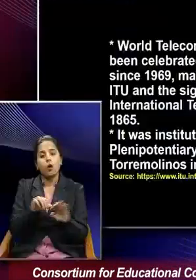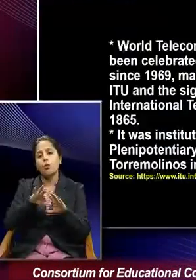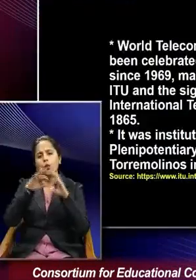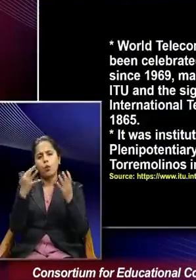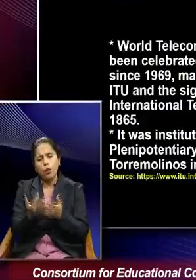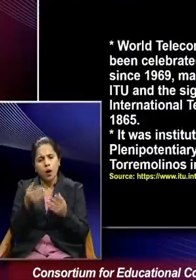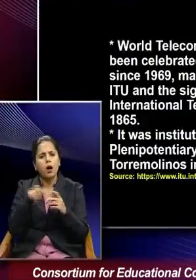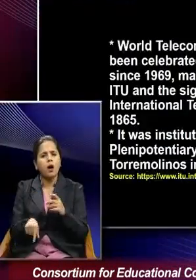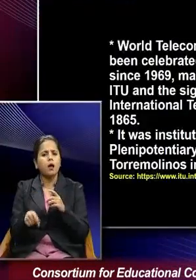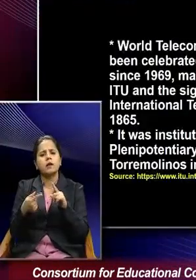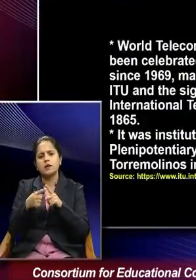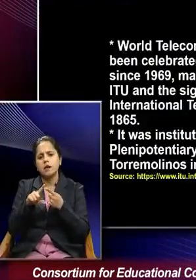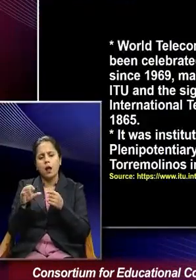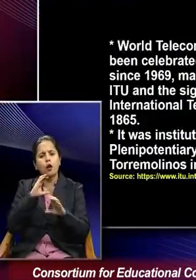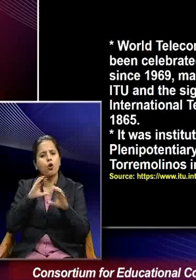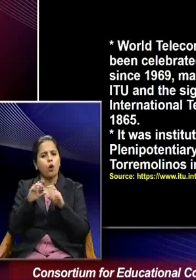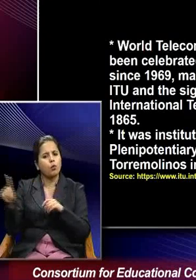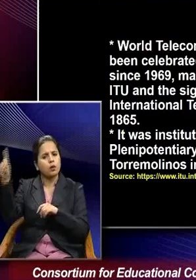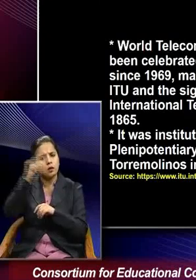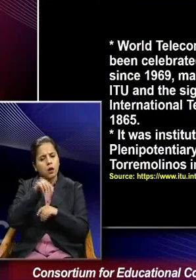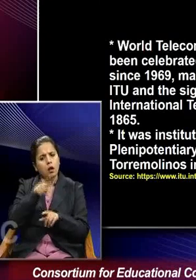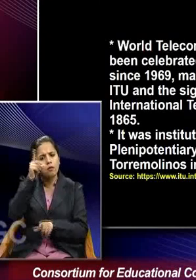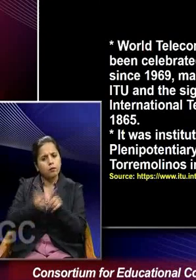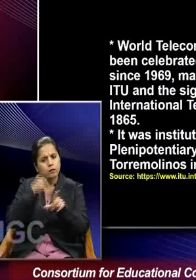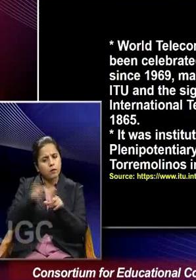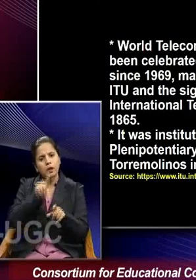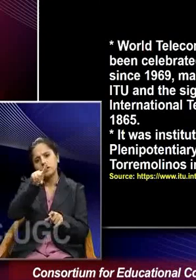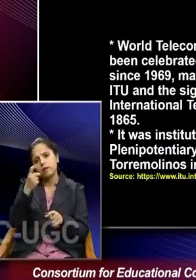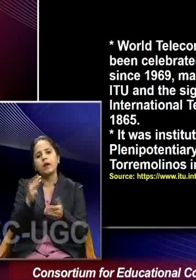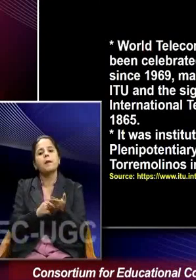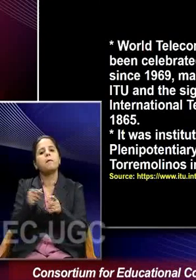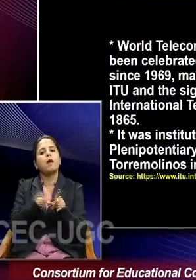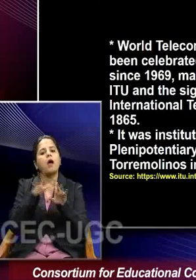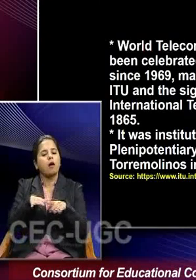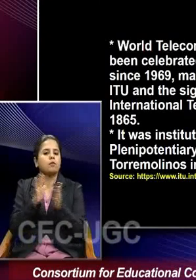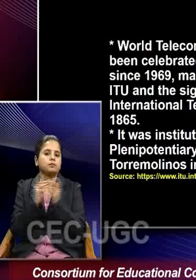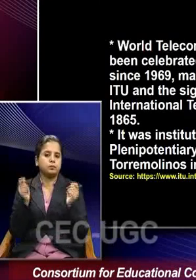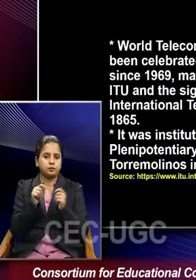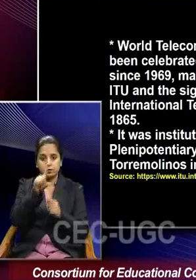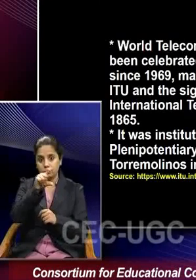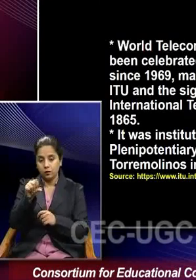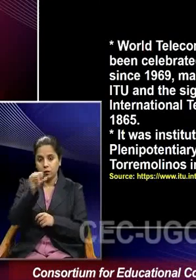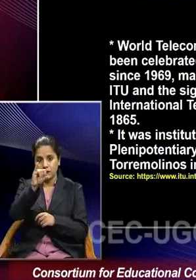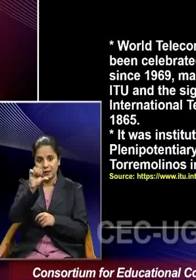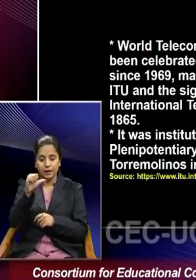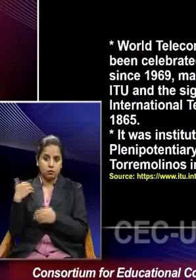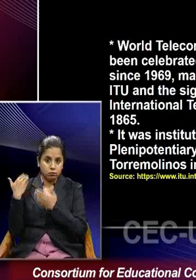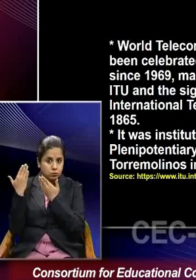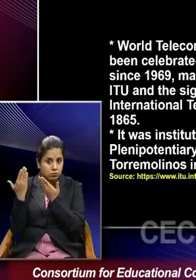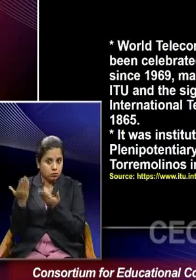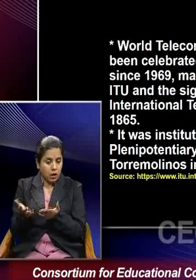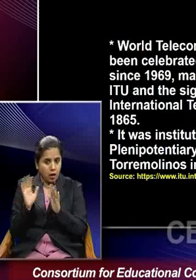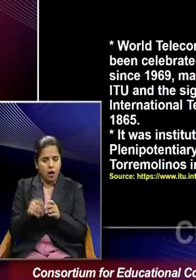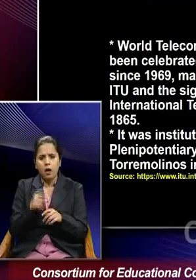Day has been celebrated annually on 17th May since 1969, marking